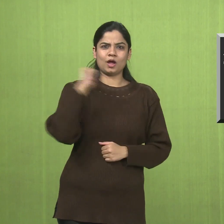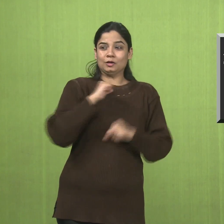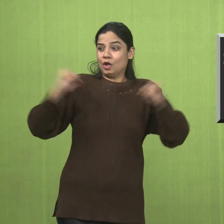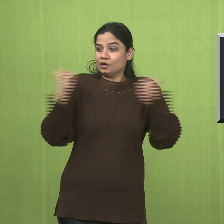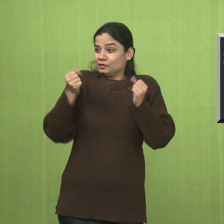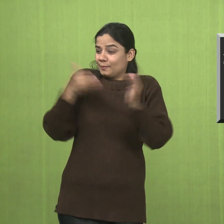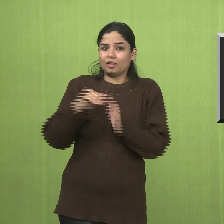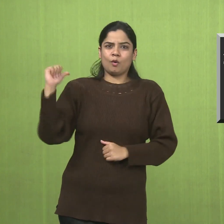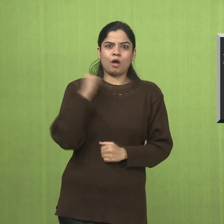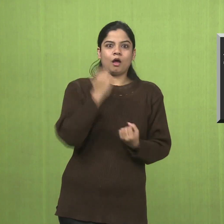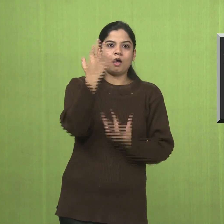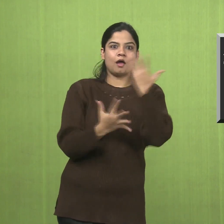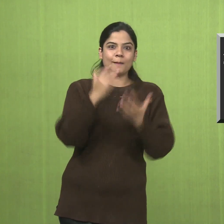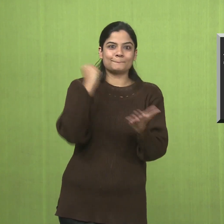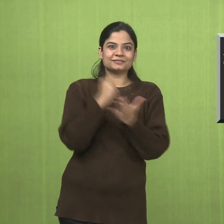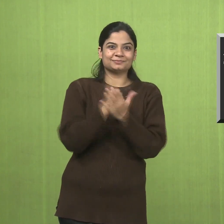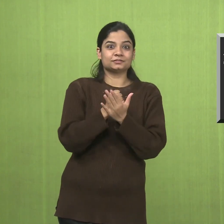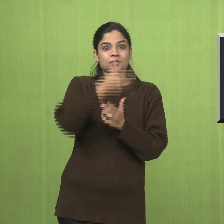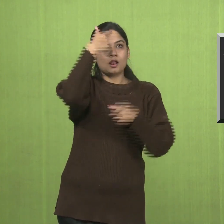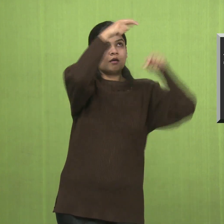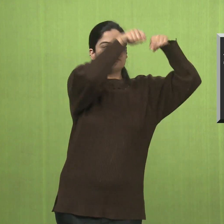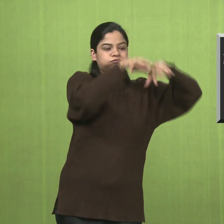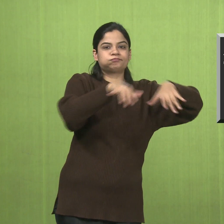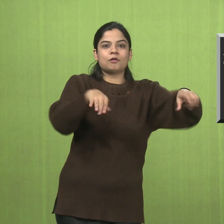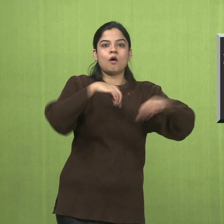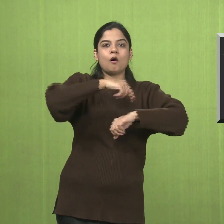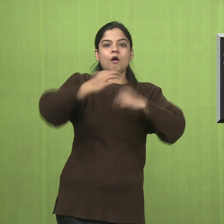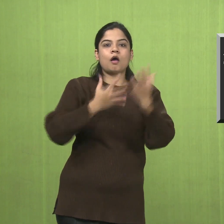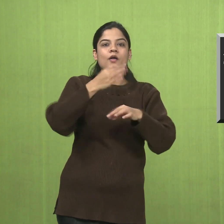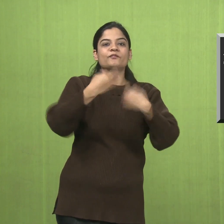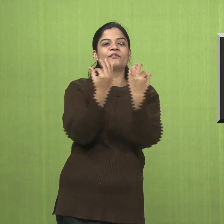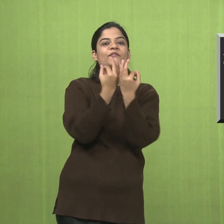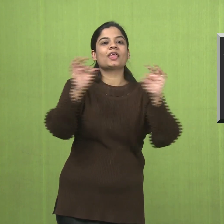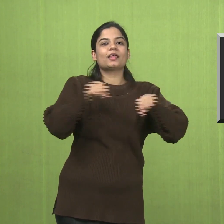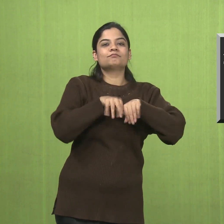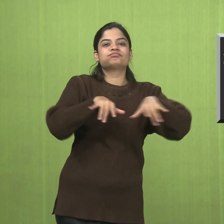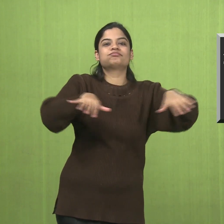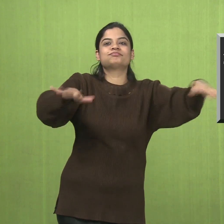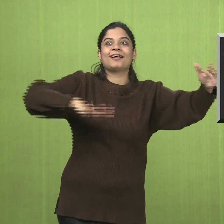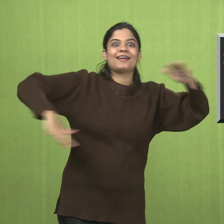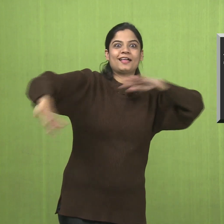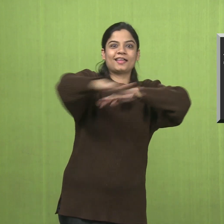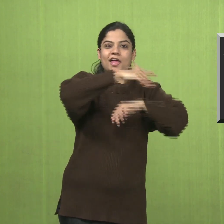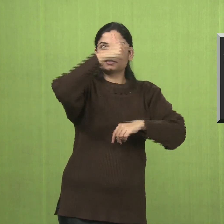solar heating. Sometimes in winters we all want to use hot water to take a bath. So it's totally free of cost. You can use solar heating panels